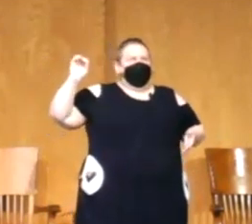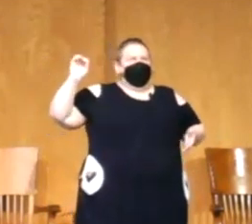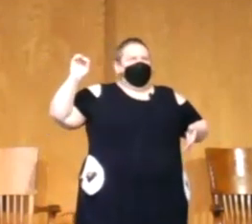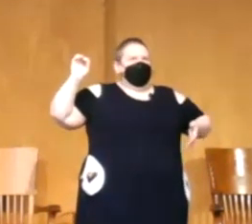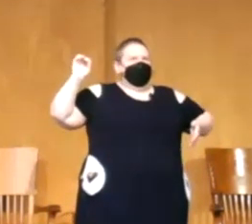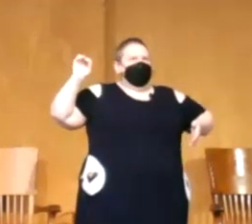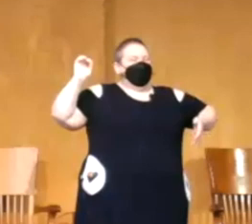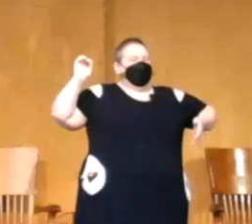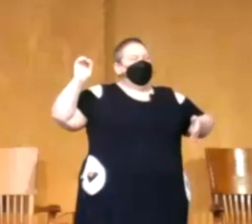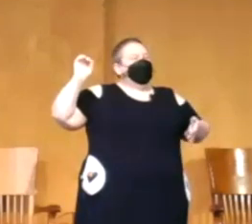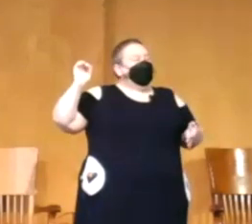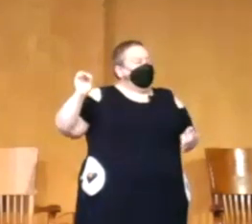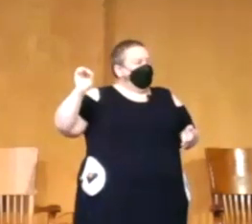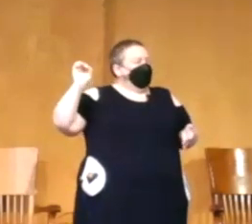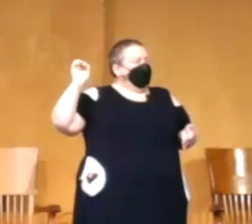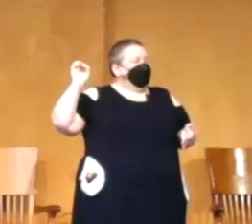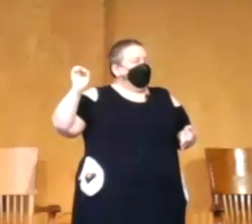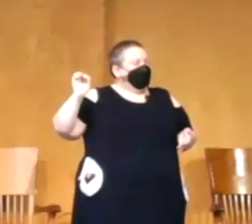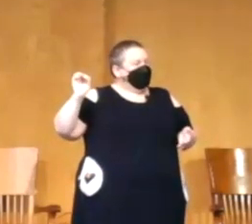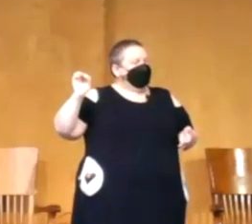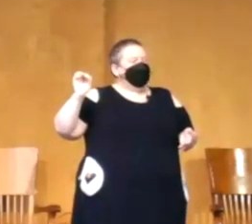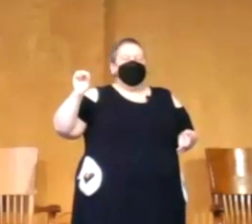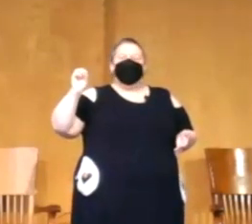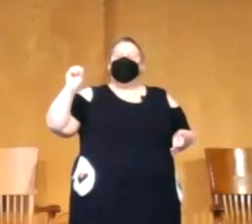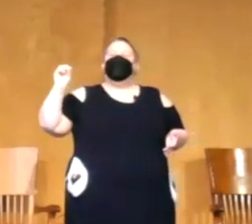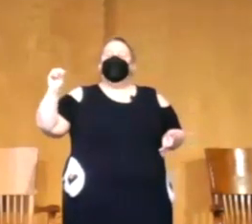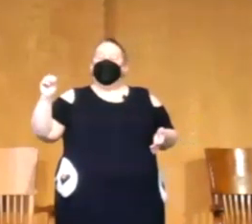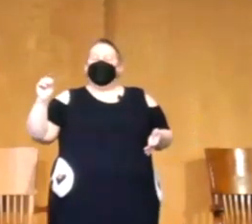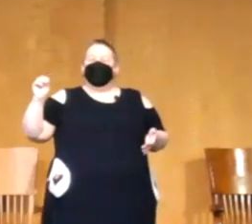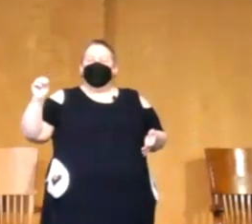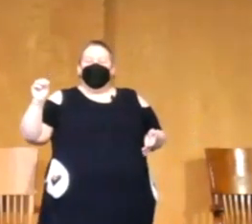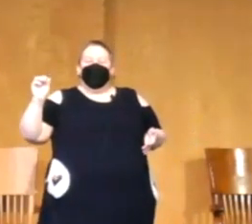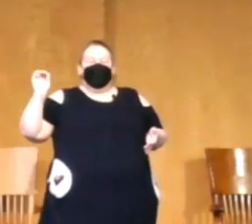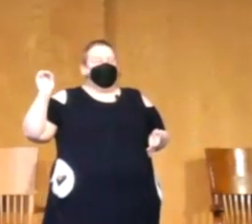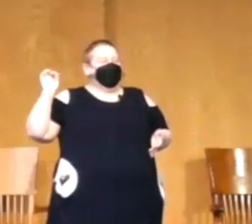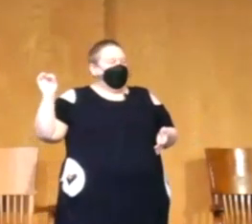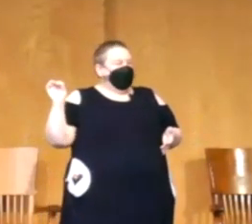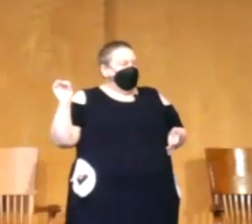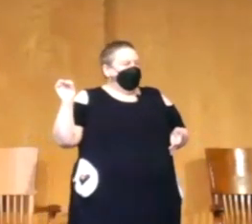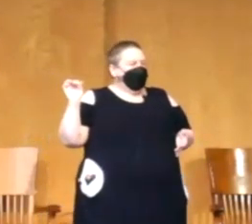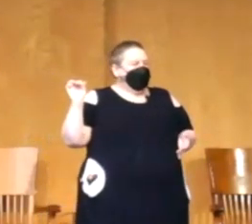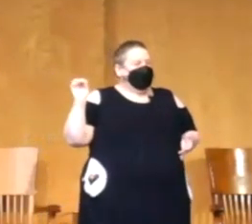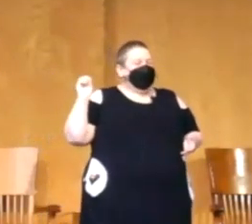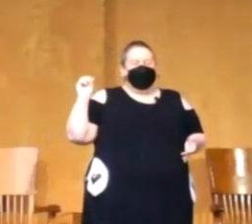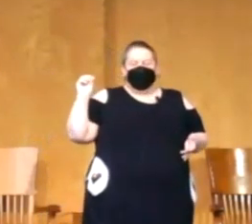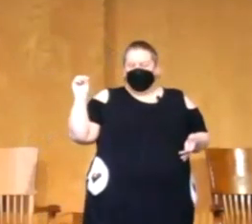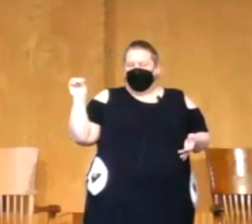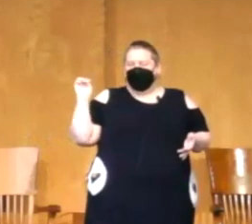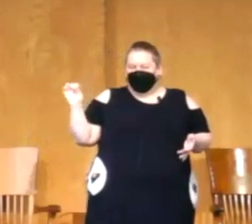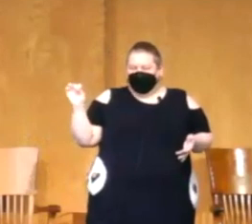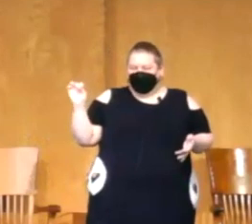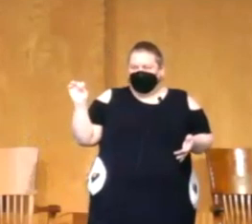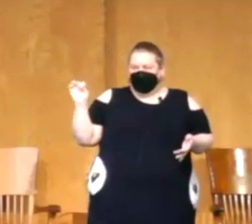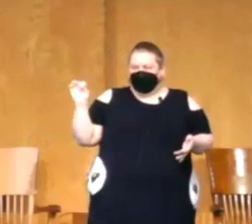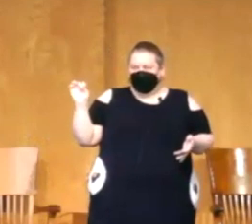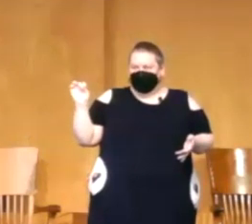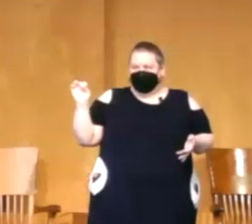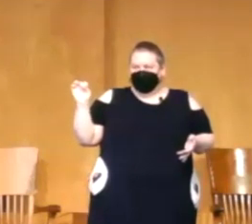to a particular approach to the performance of gender and